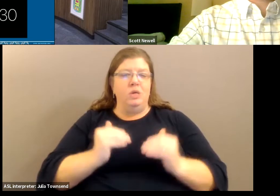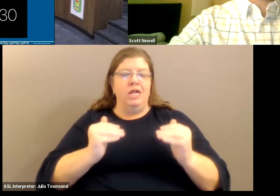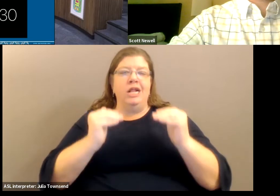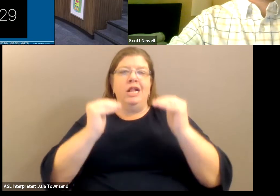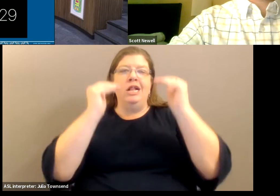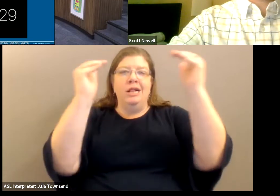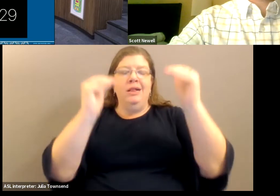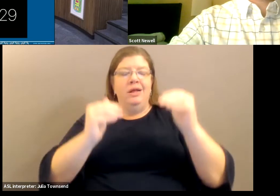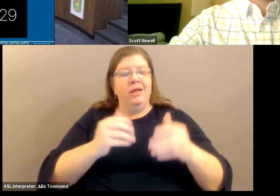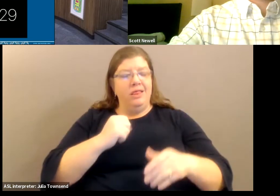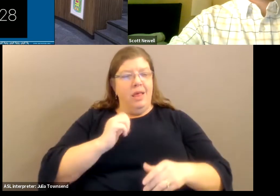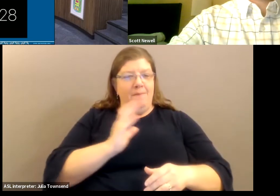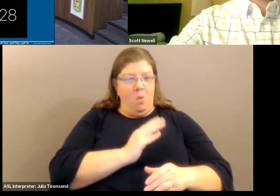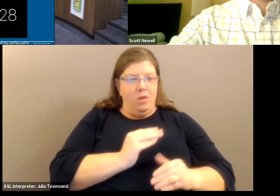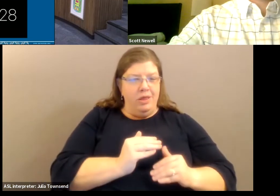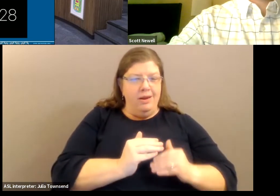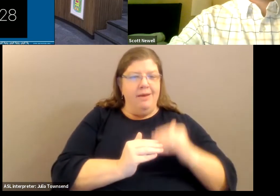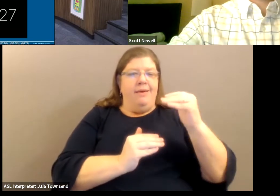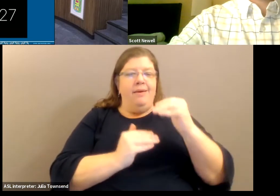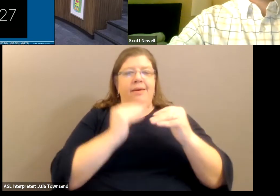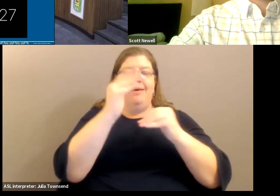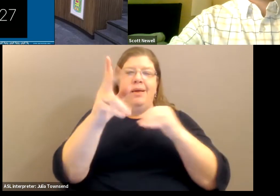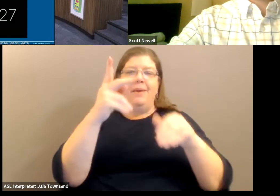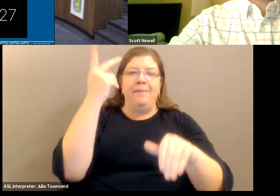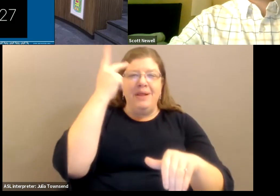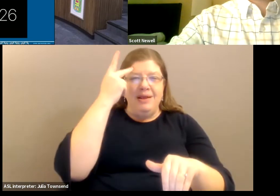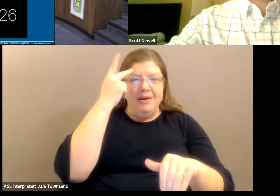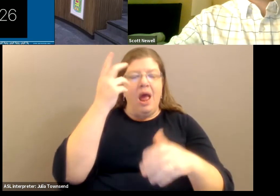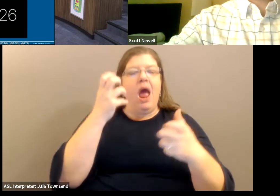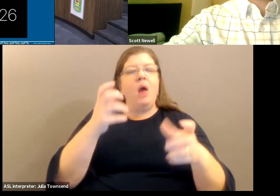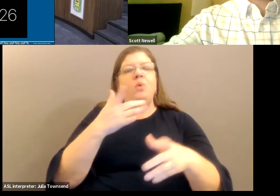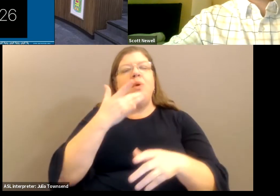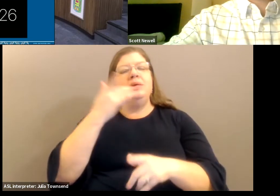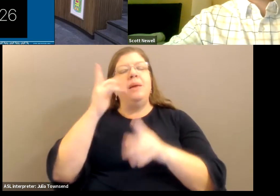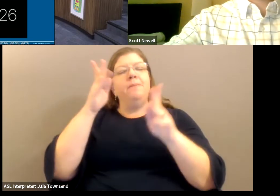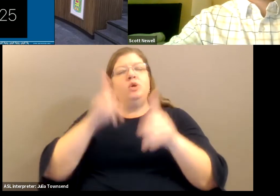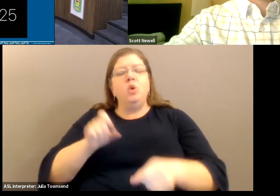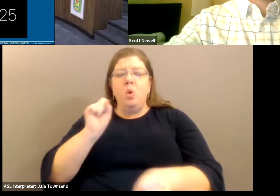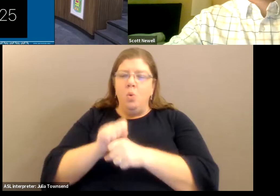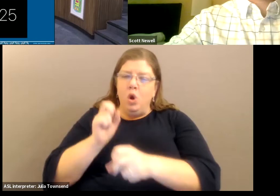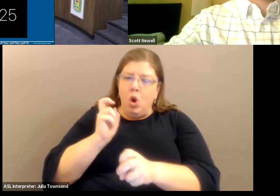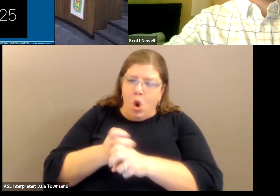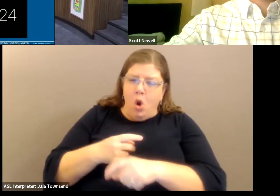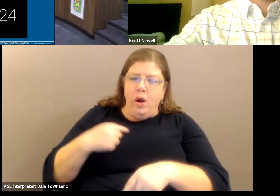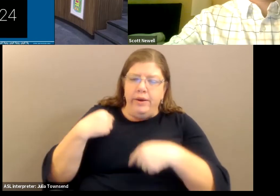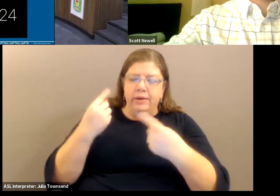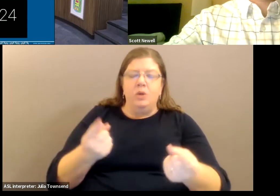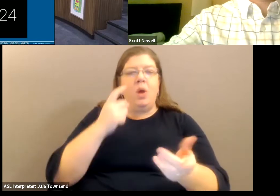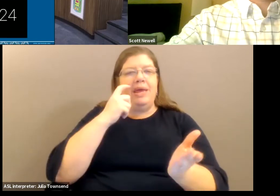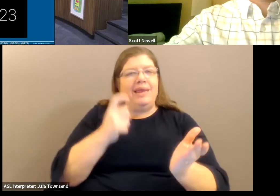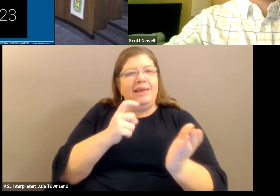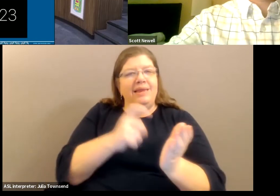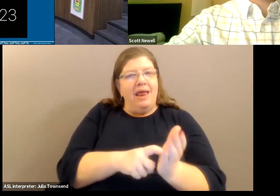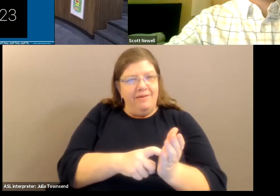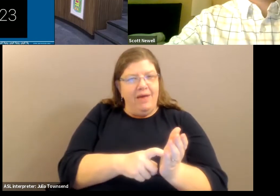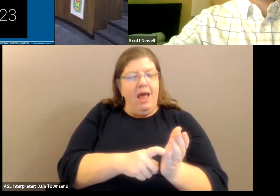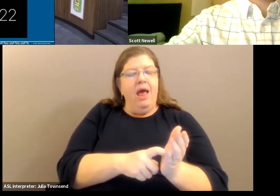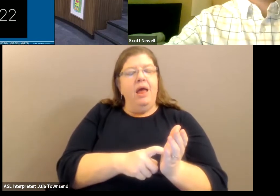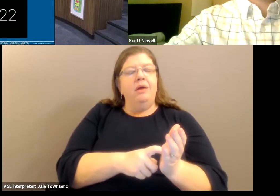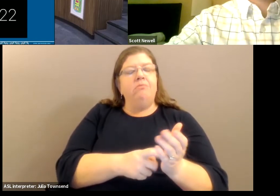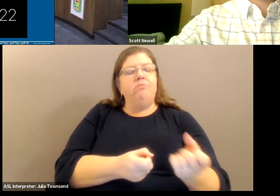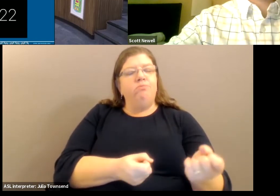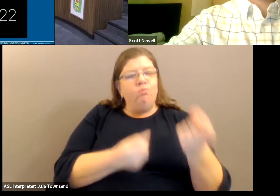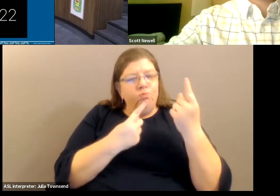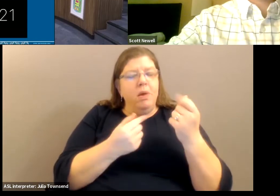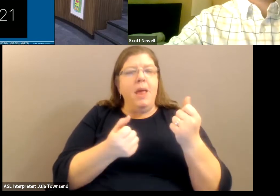from socioeconomic hardship, or certainly somebody who has worked hard their way up, that can identify with